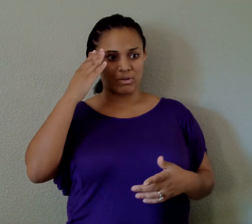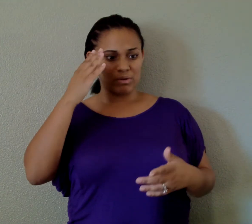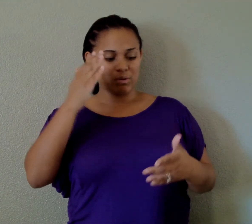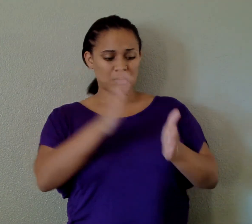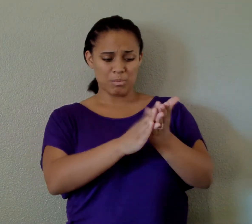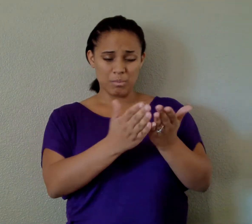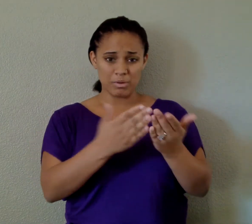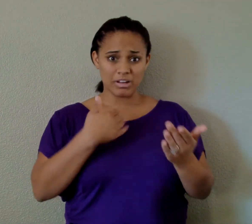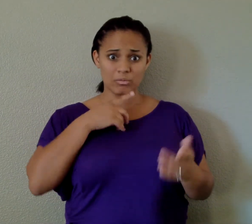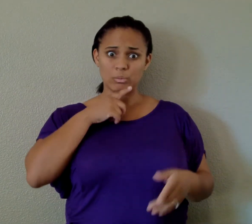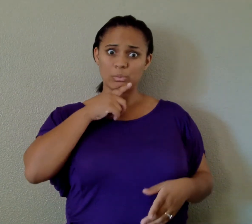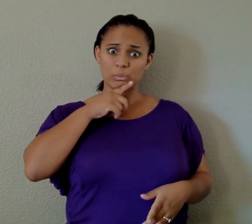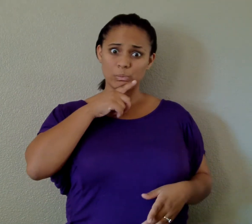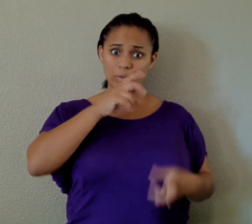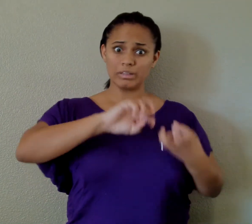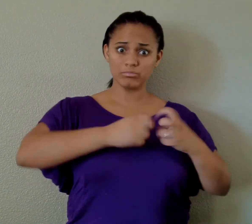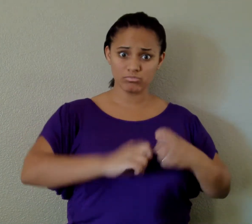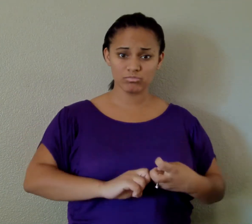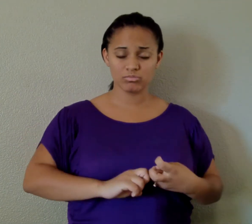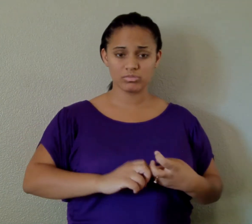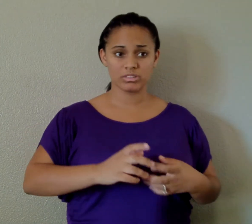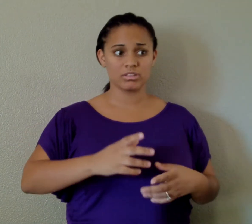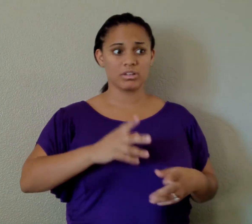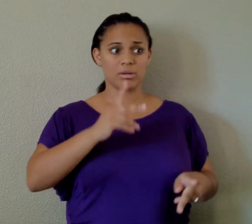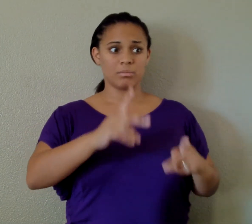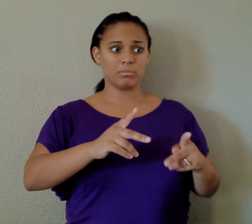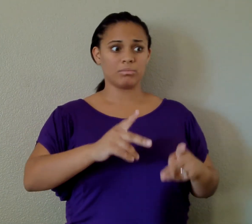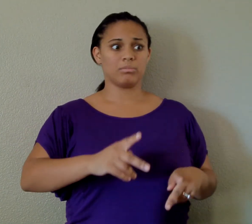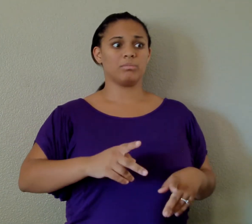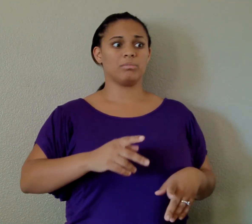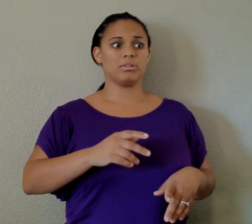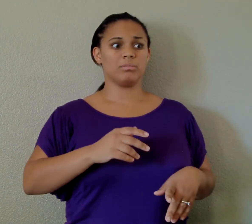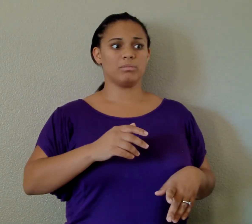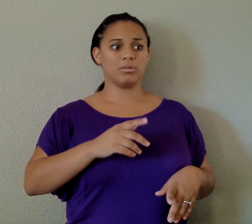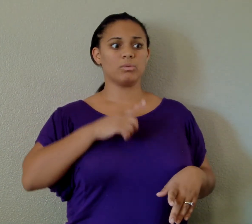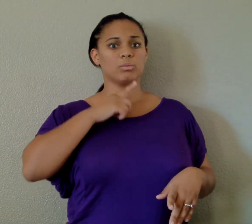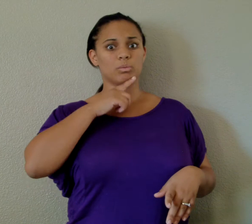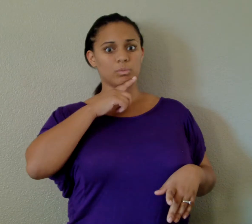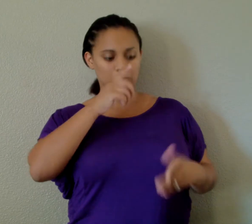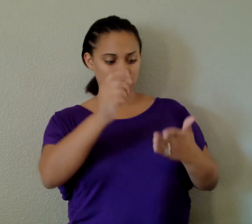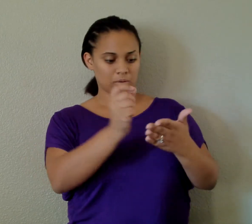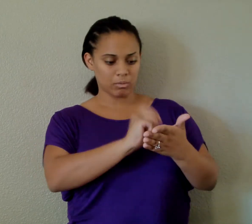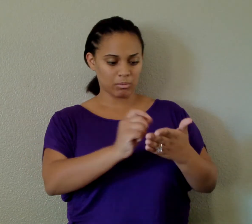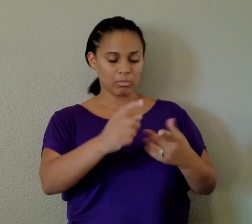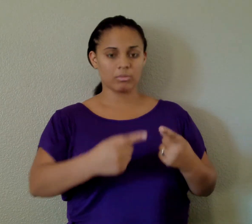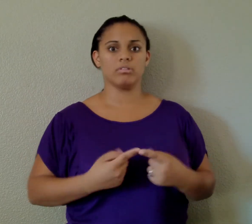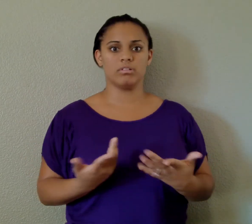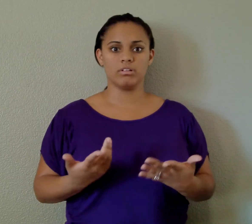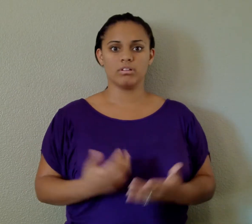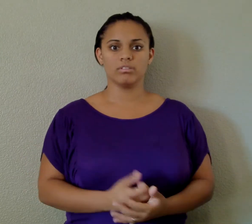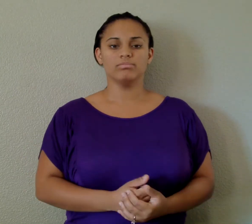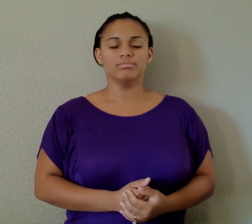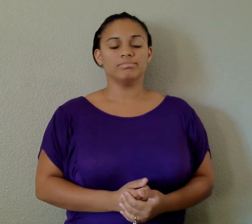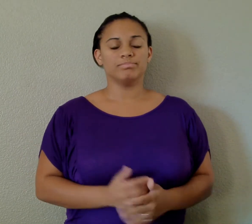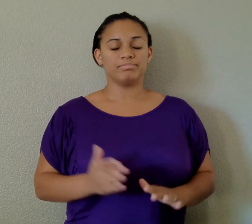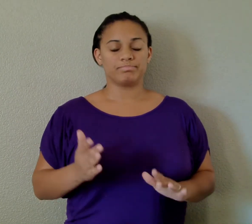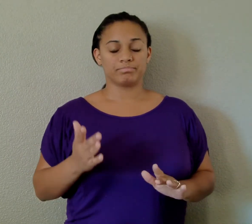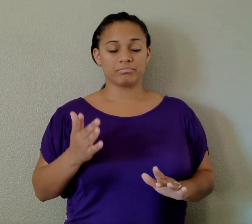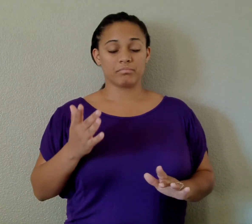about, other than textbook authors. So that being said, I send them off to the library and I ask them to